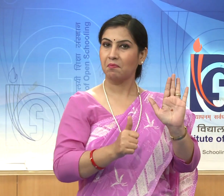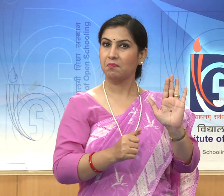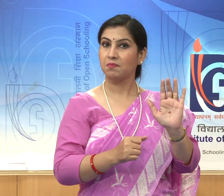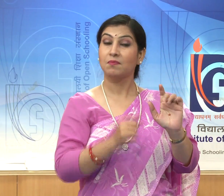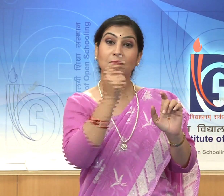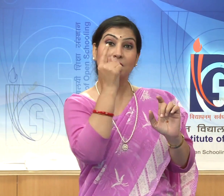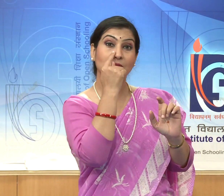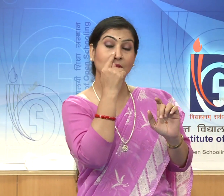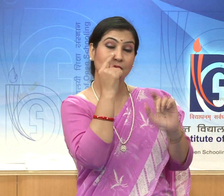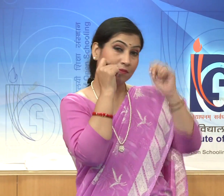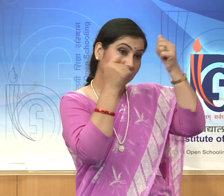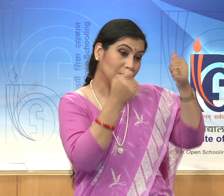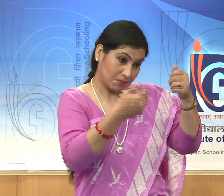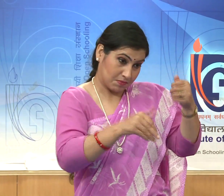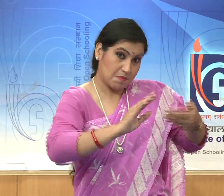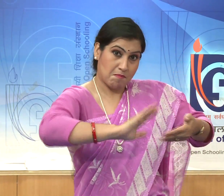in the posture of the bride